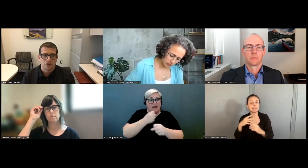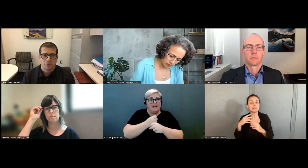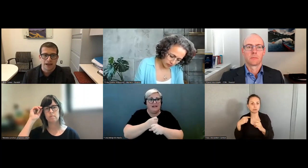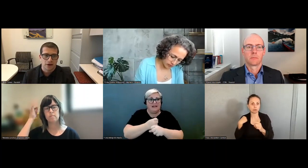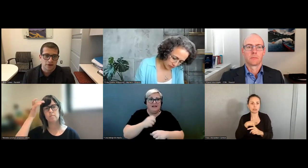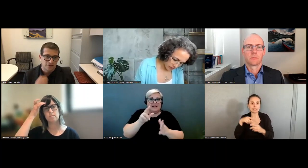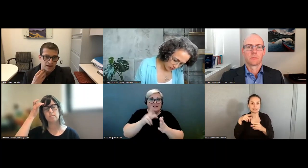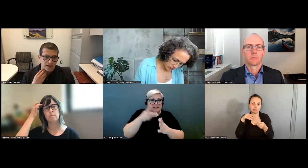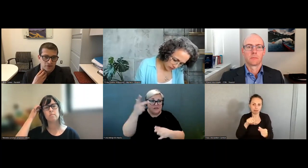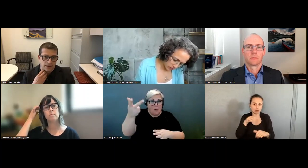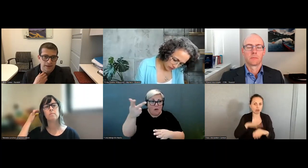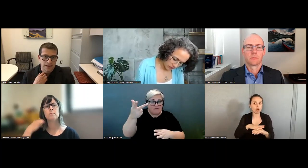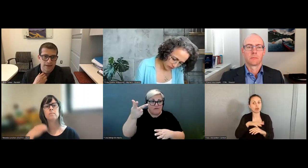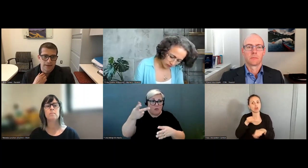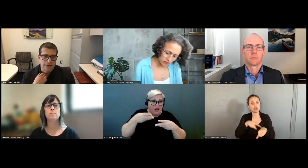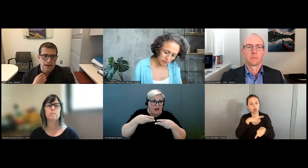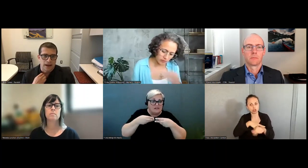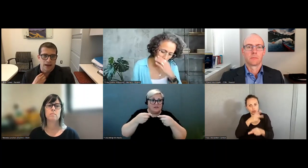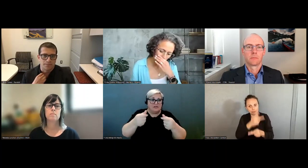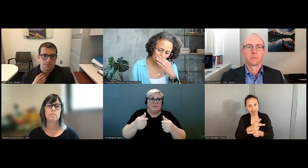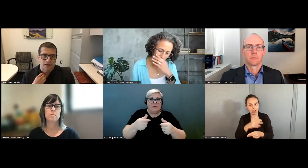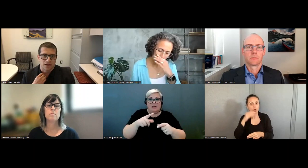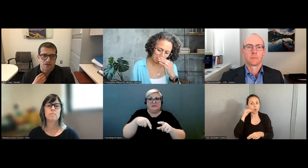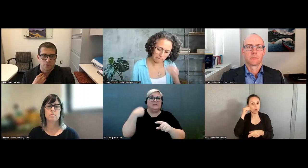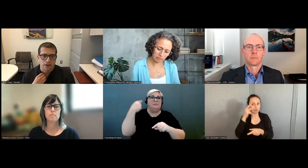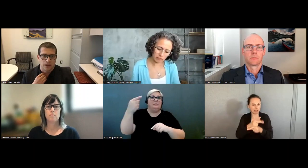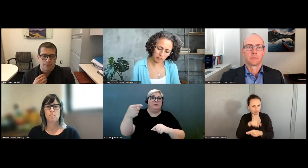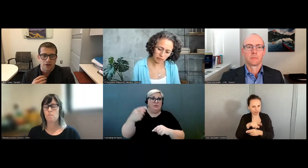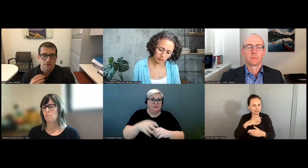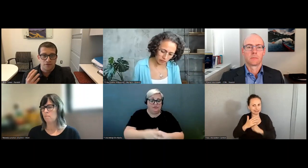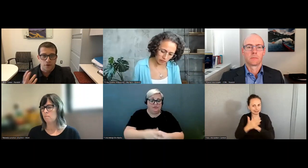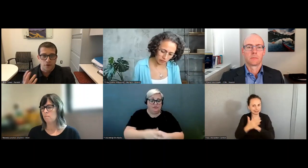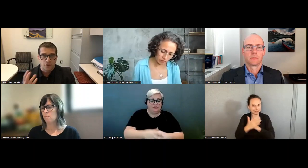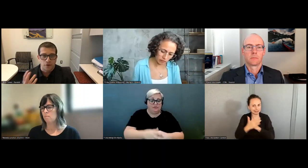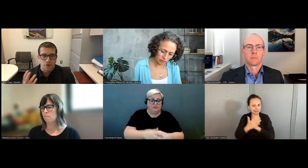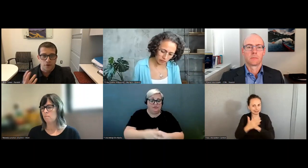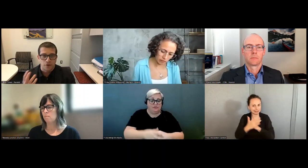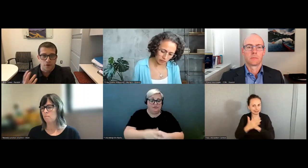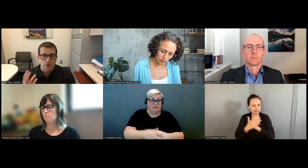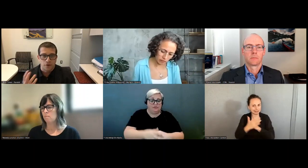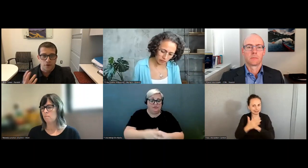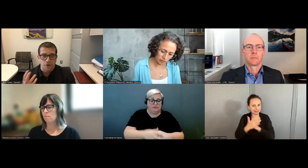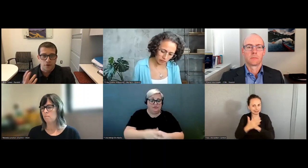and long-term care in this country. So I'm going to focus